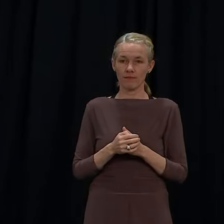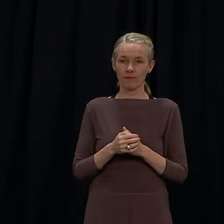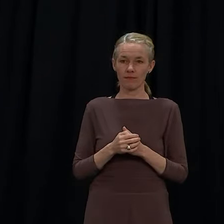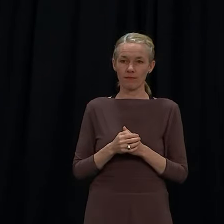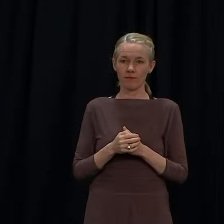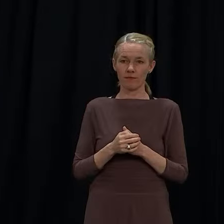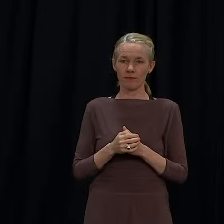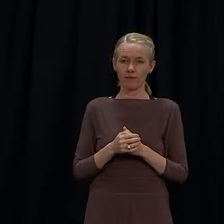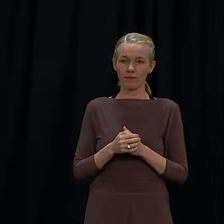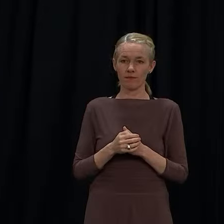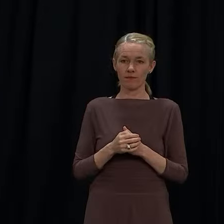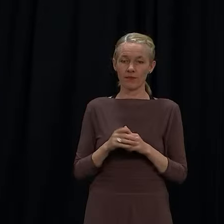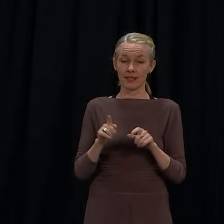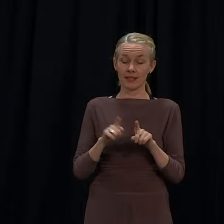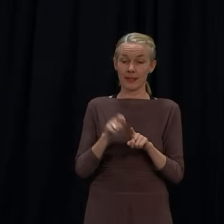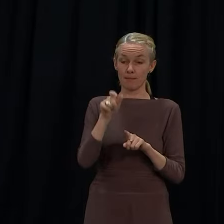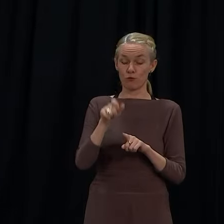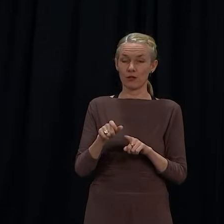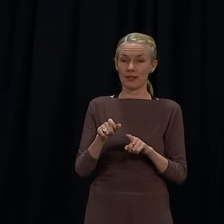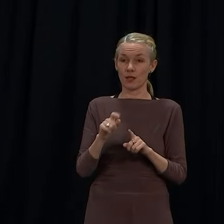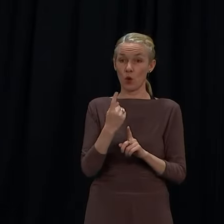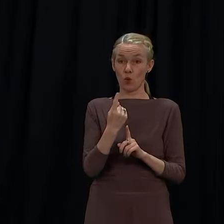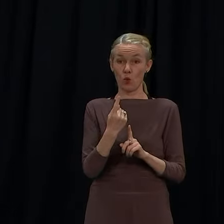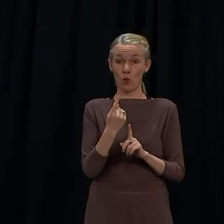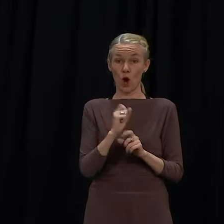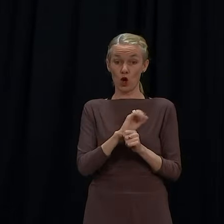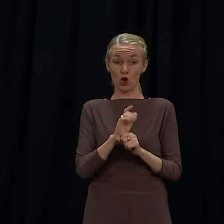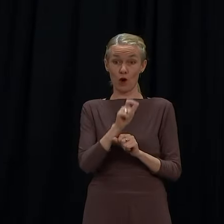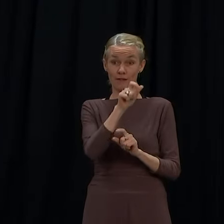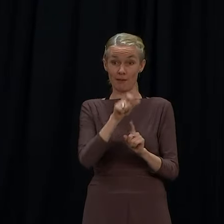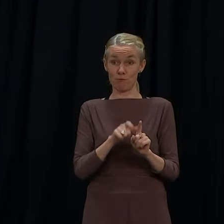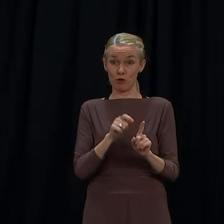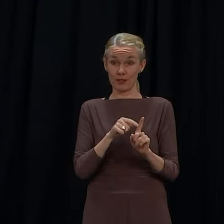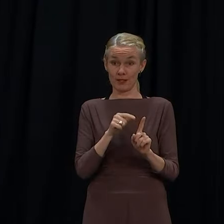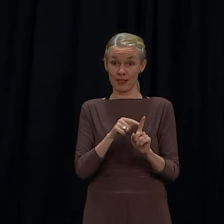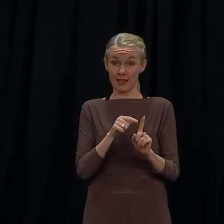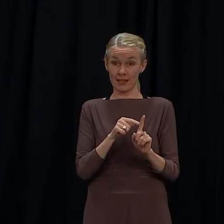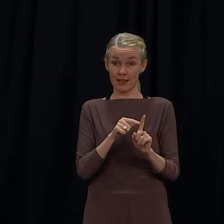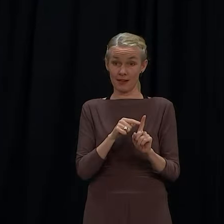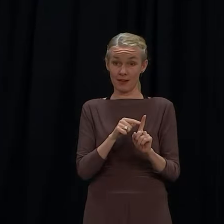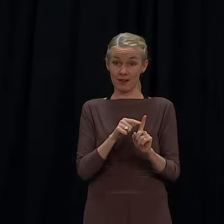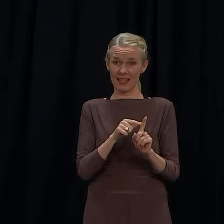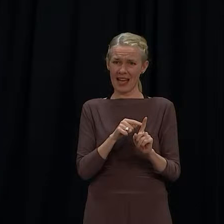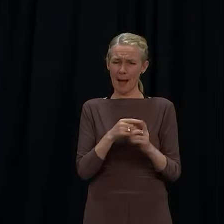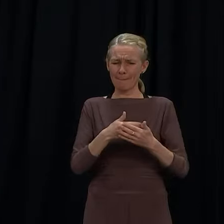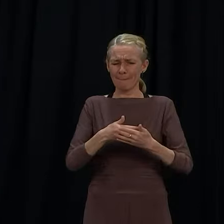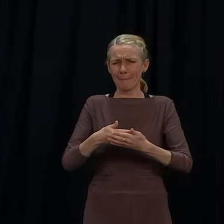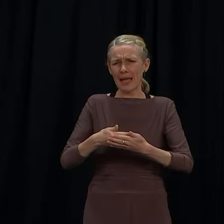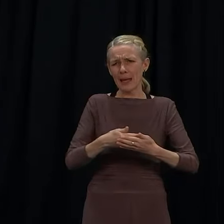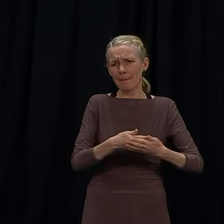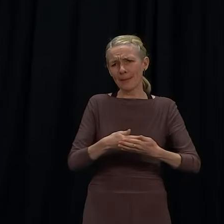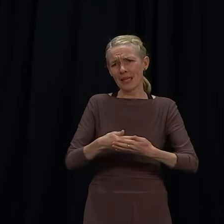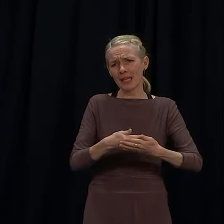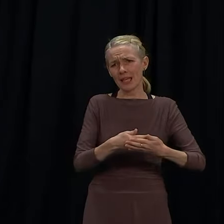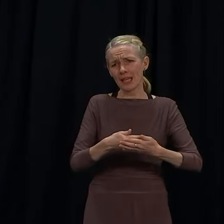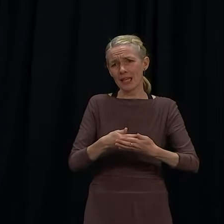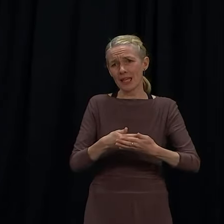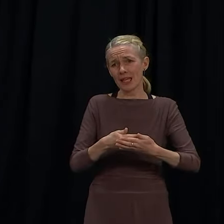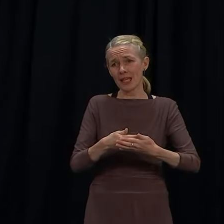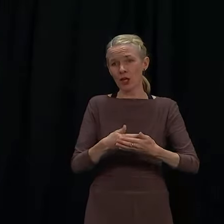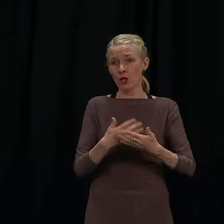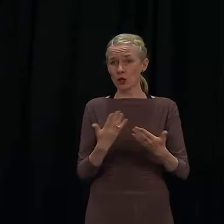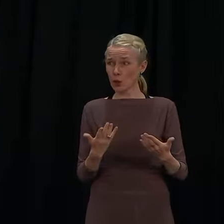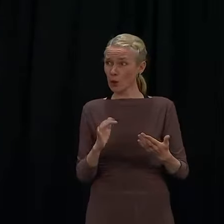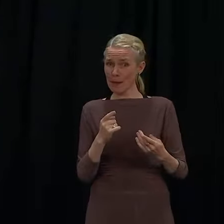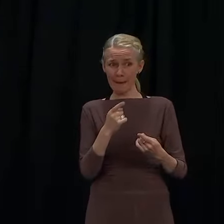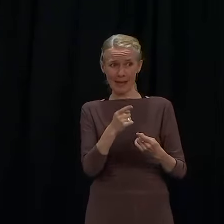people infected with the COVID-19 virus this time around is yet less than 1 year old, yes. What do you say to parents who may be